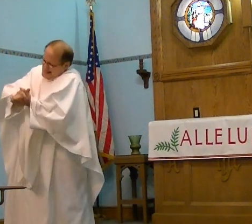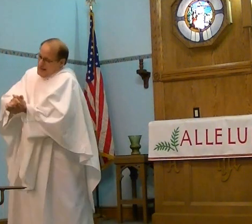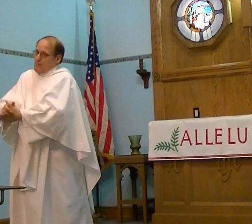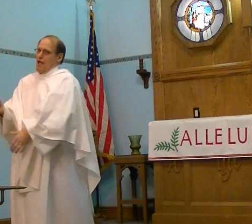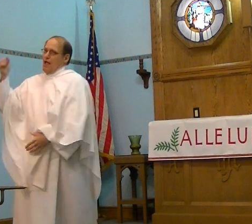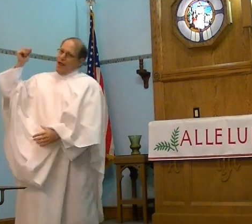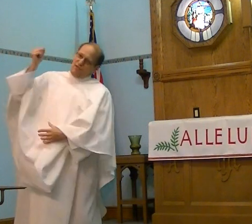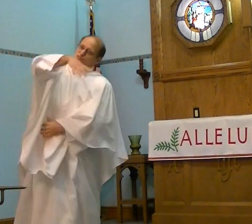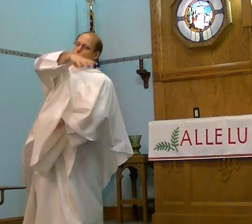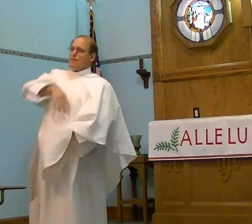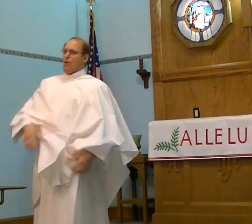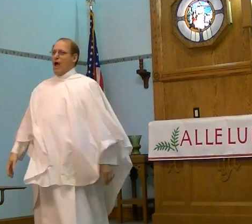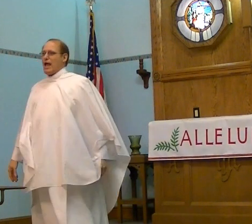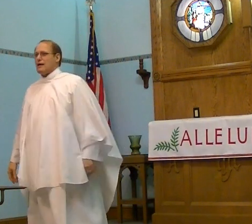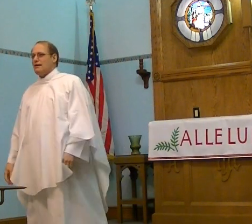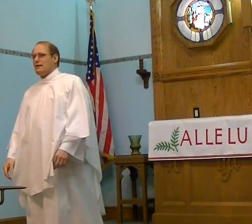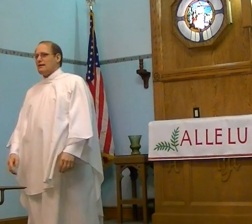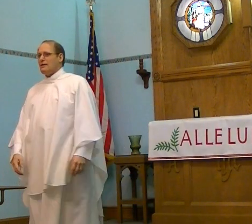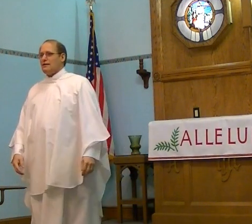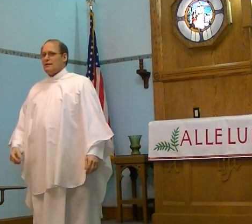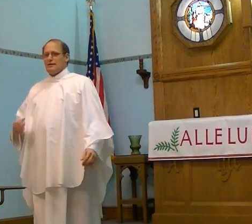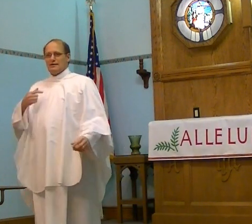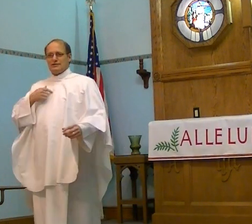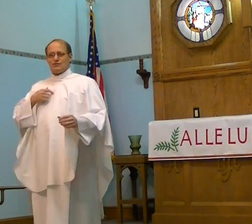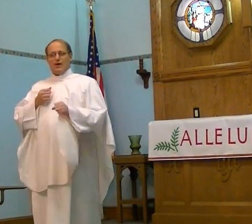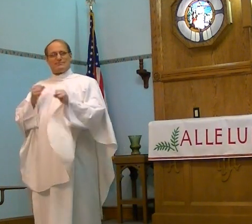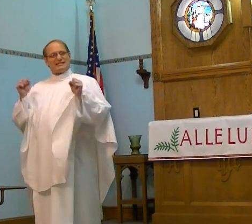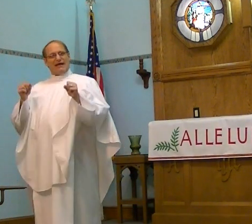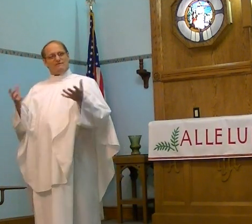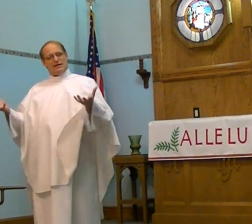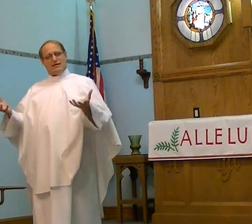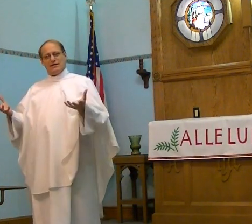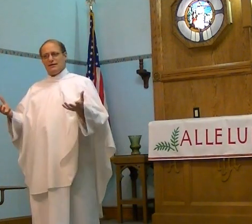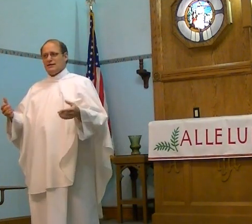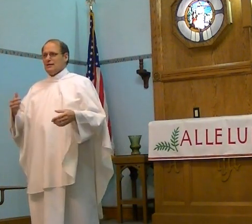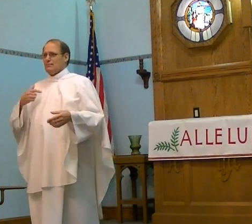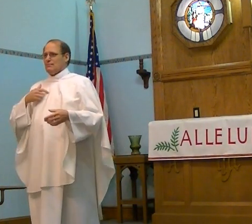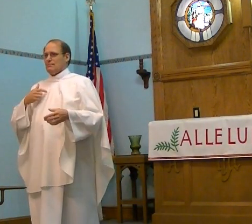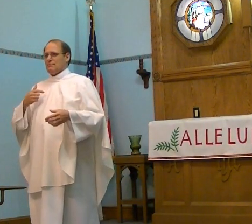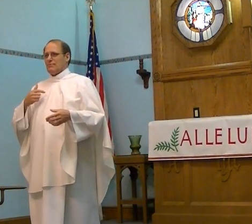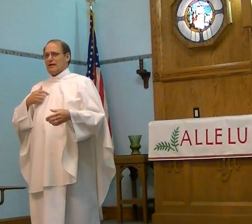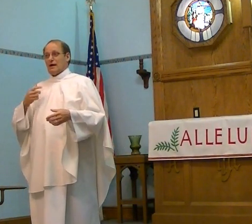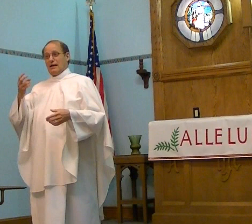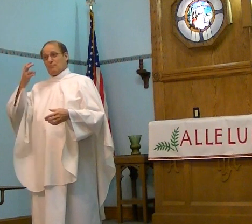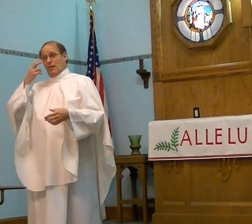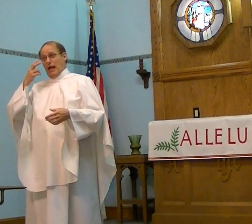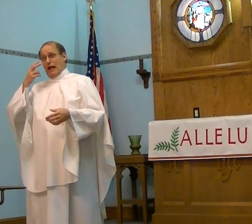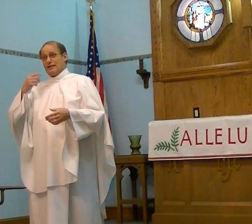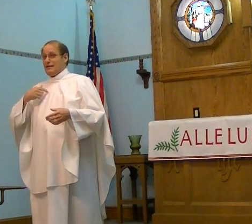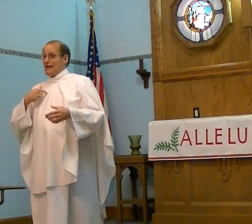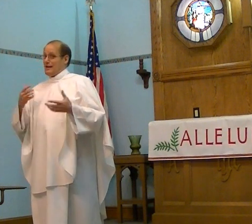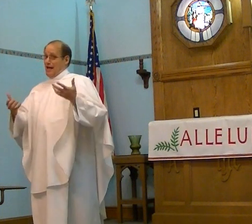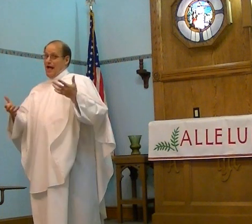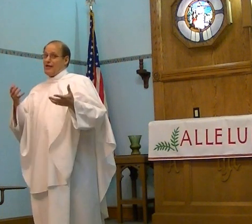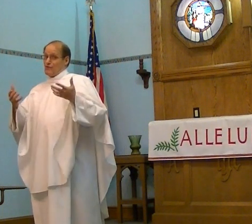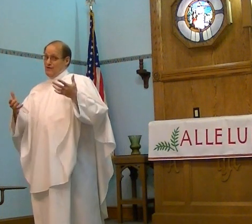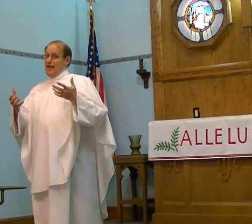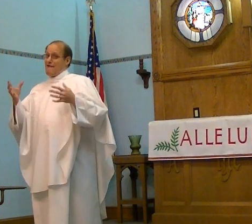him, and threw him away. So unsafe. But I lied, and I could have